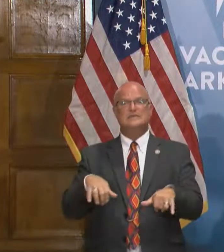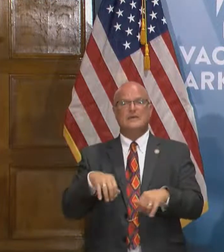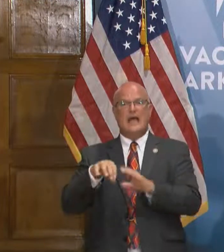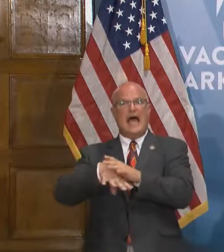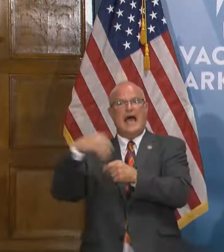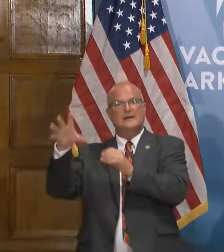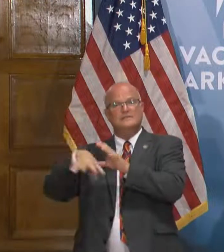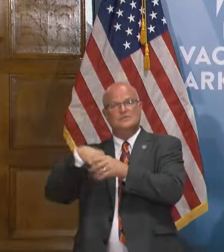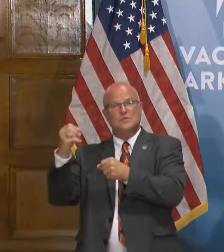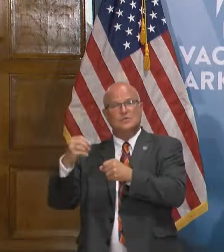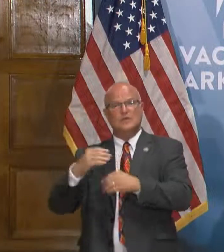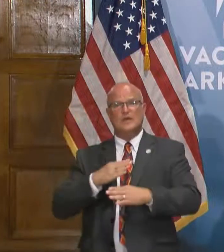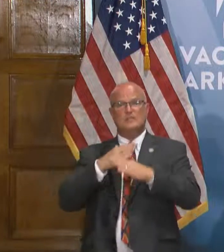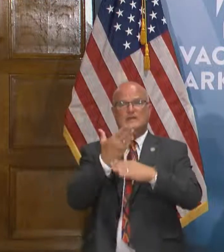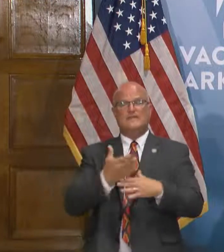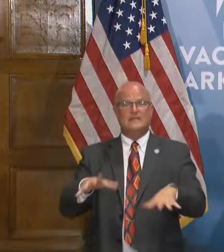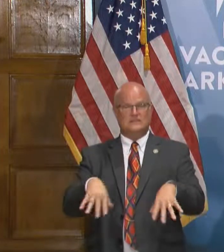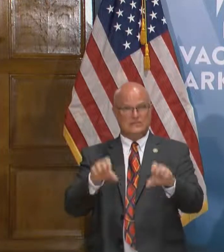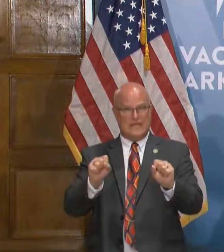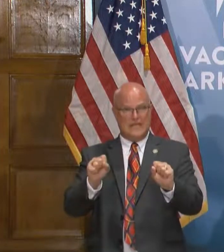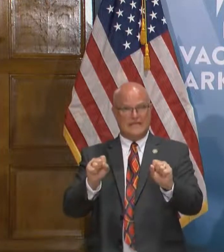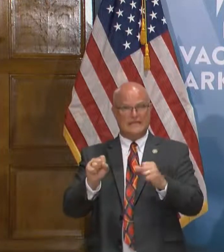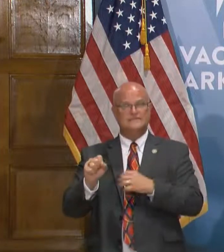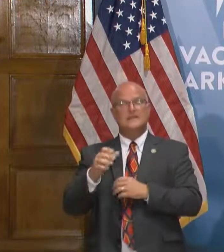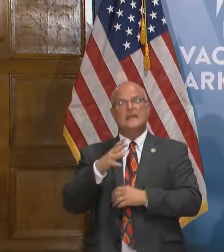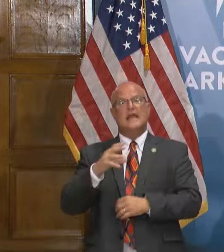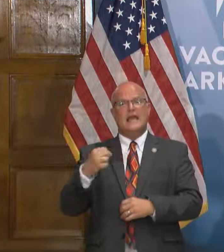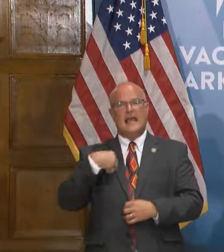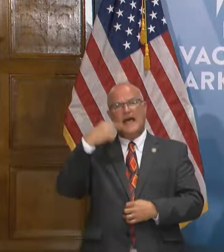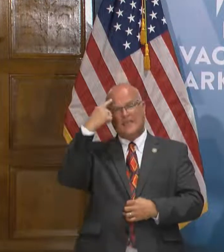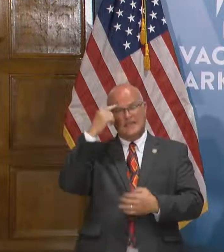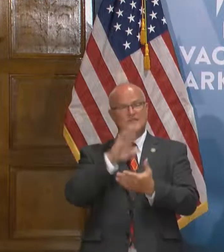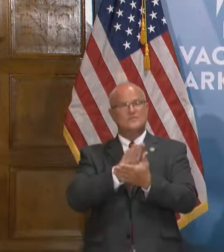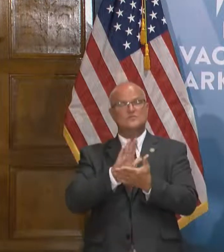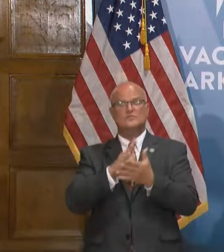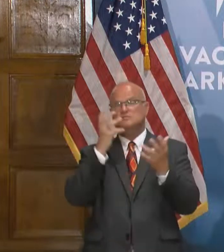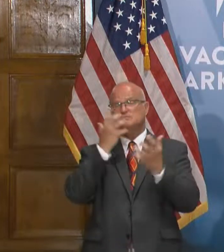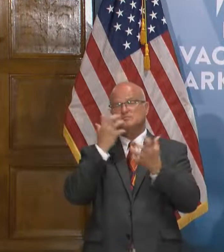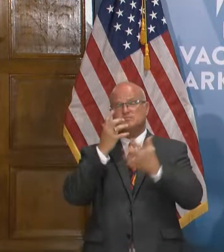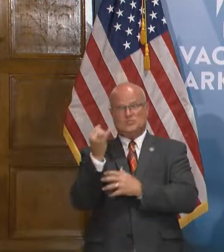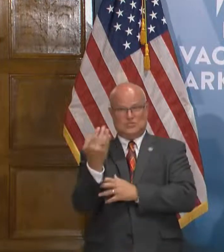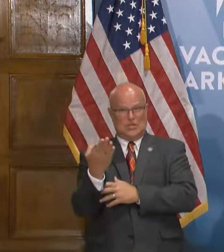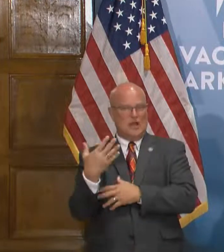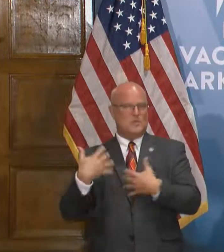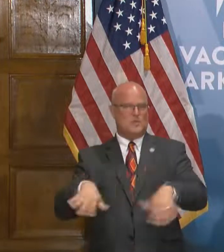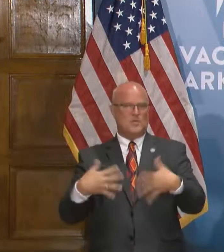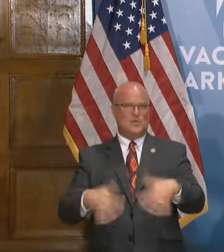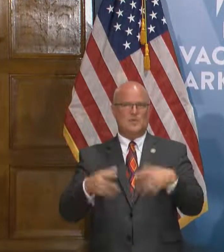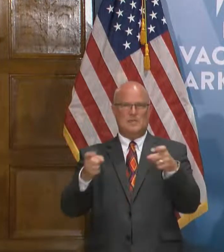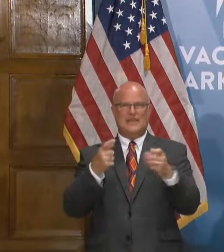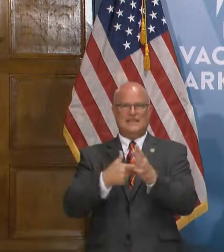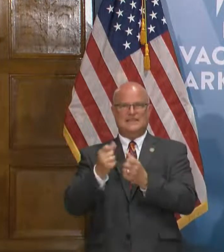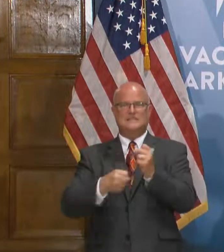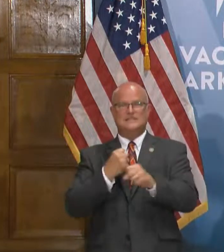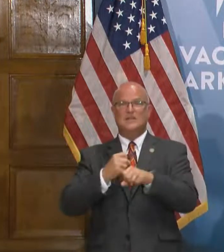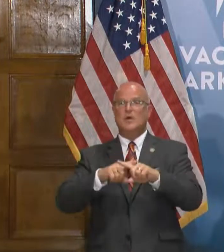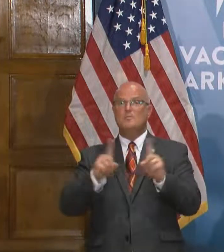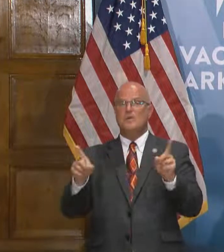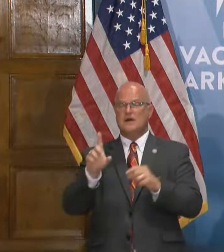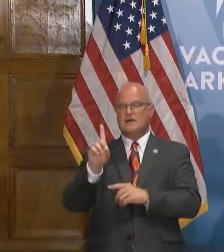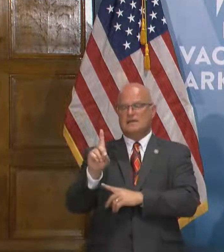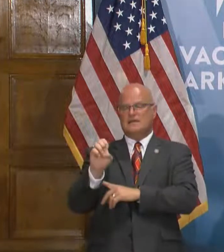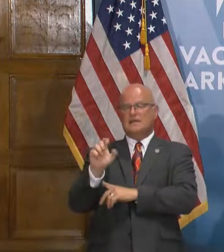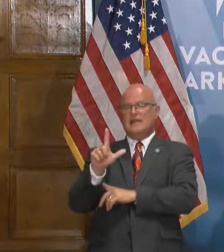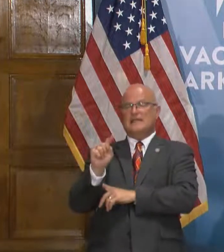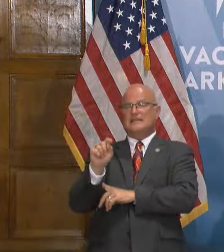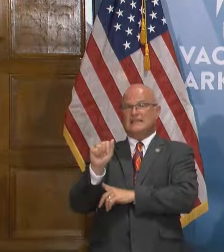the other protective measures that you take. And I think the schools are doing a good job on that, managing it this year, but the Delta variant is a little bit